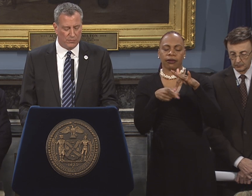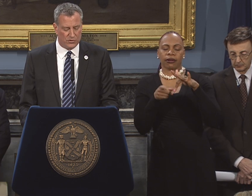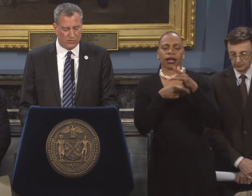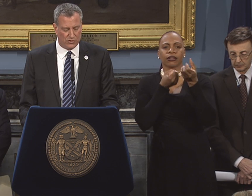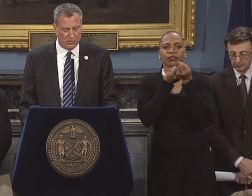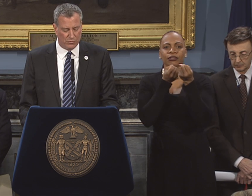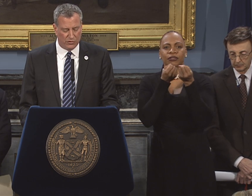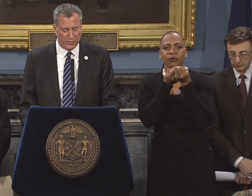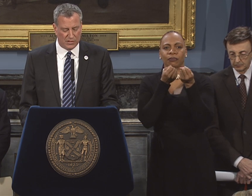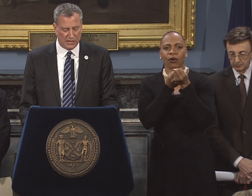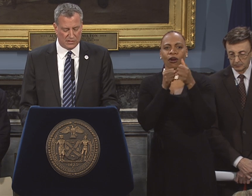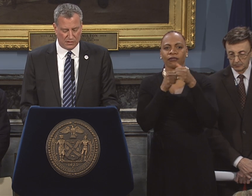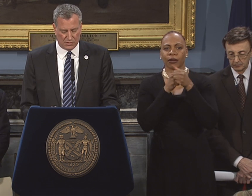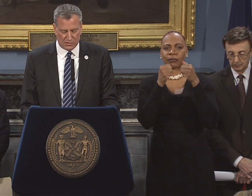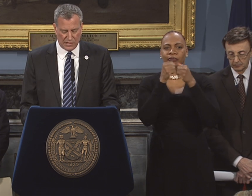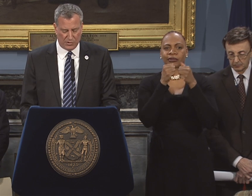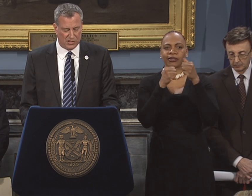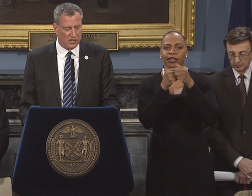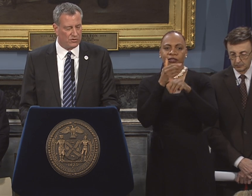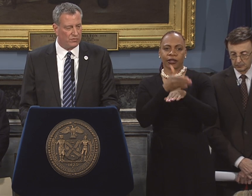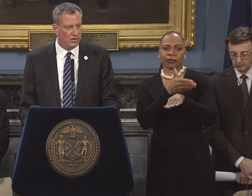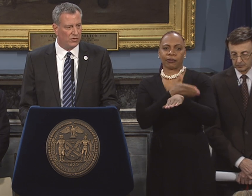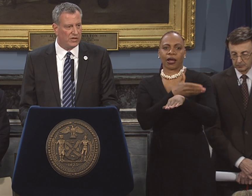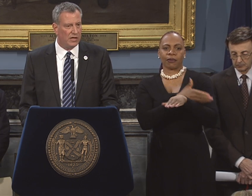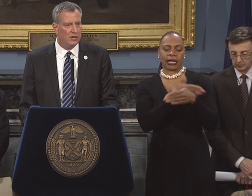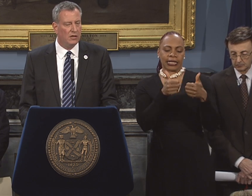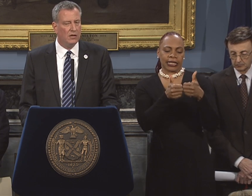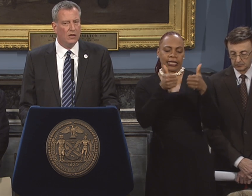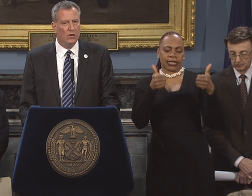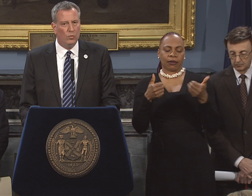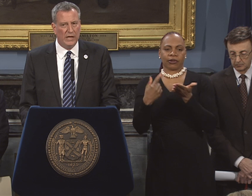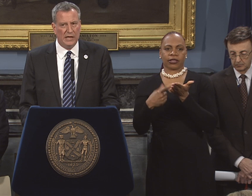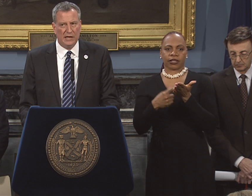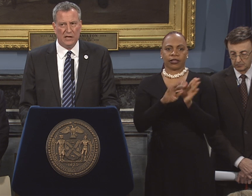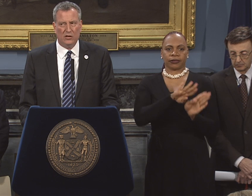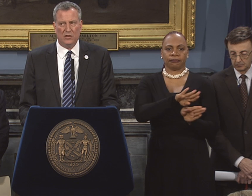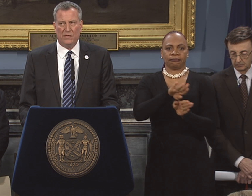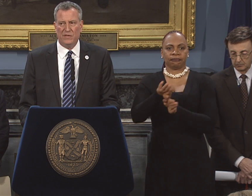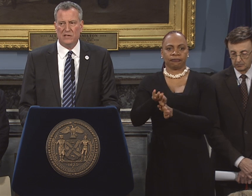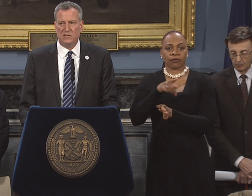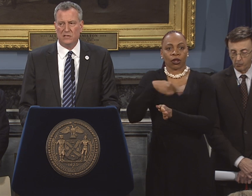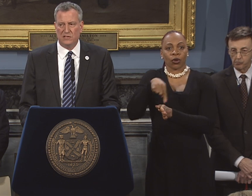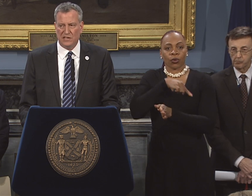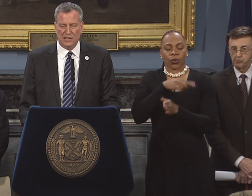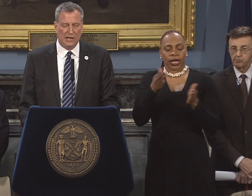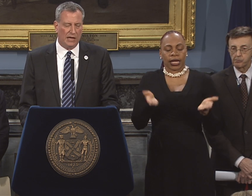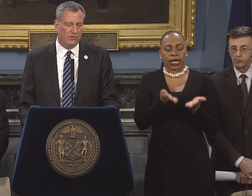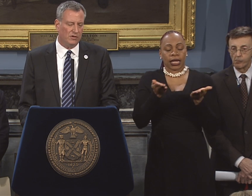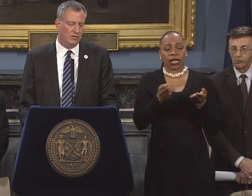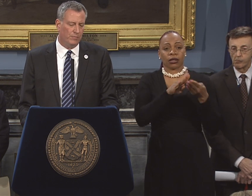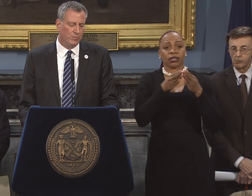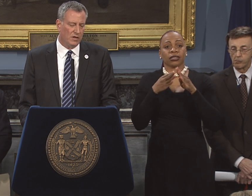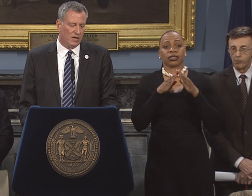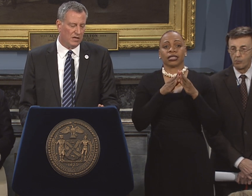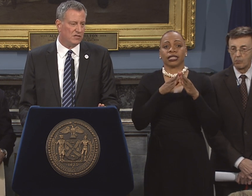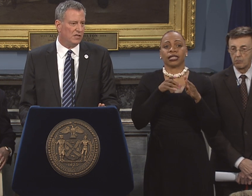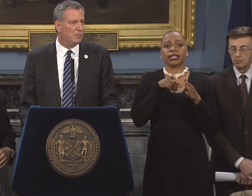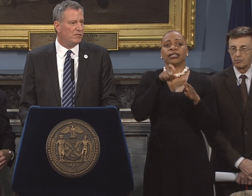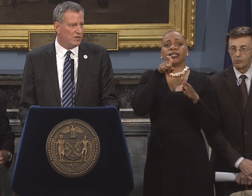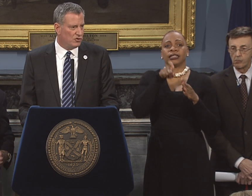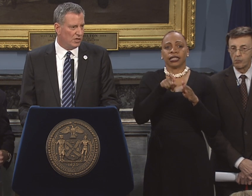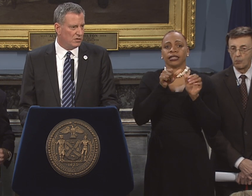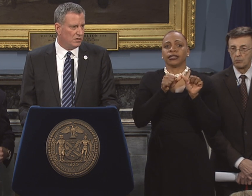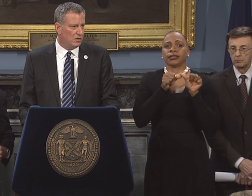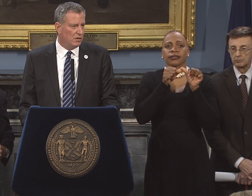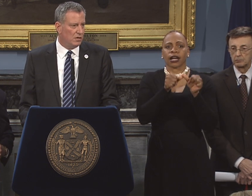for infrastructure improvements. That's a separate discussion for another day. We here in this city have to constantly